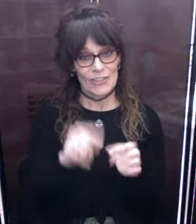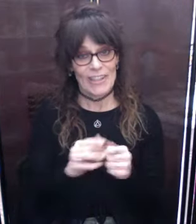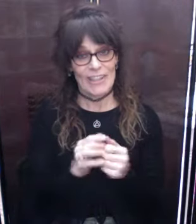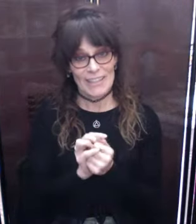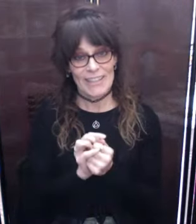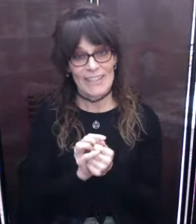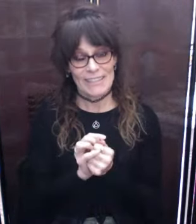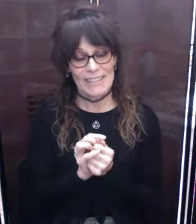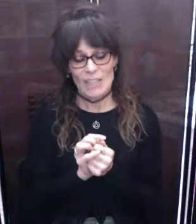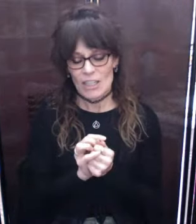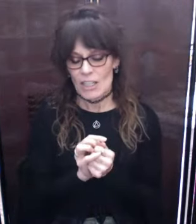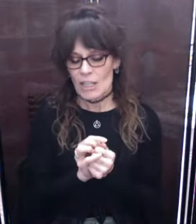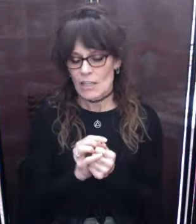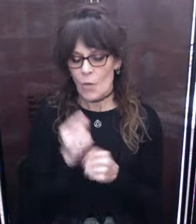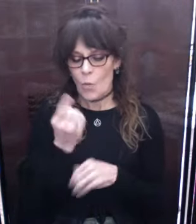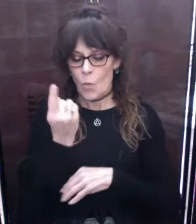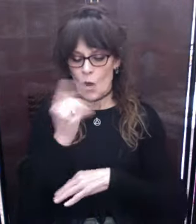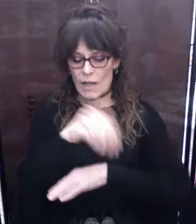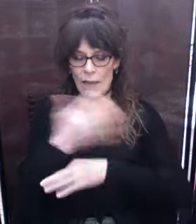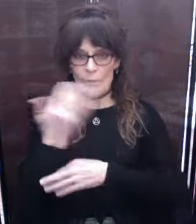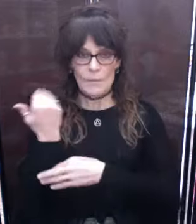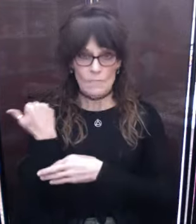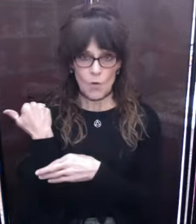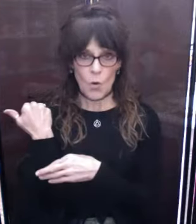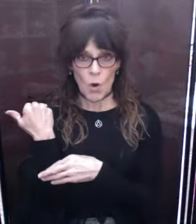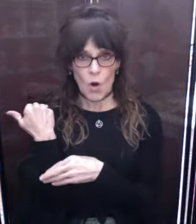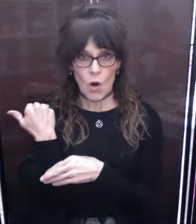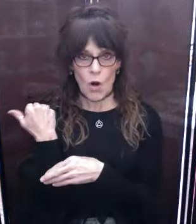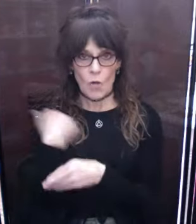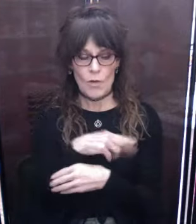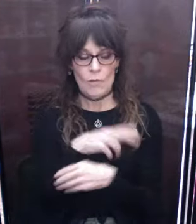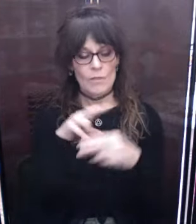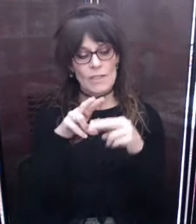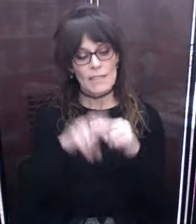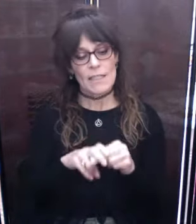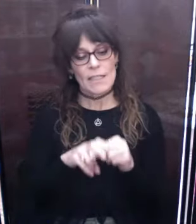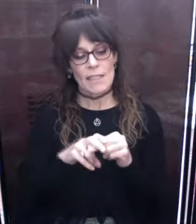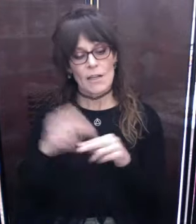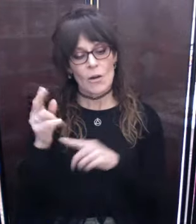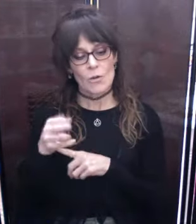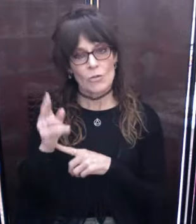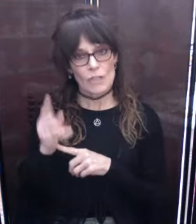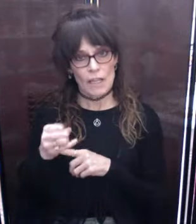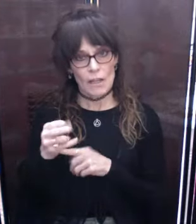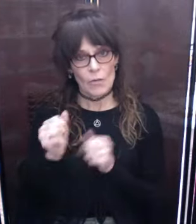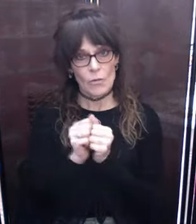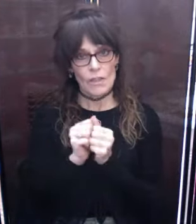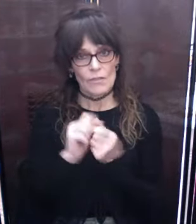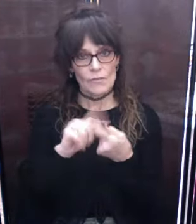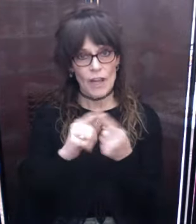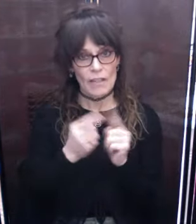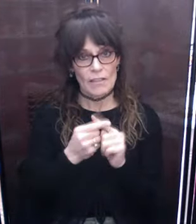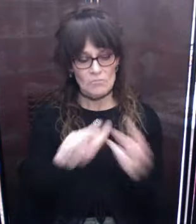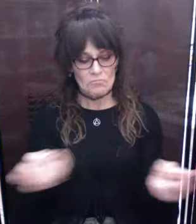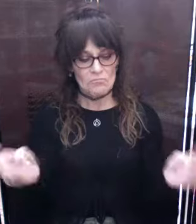the night before, we're sitting in a hotel room with a bunch of our friends, having a few drinks, having some fun. And she says to